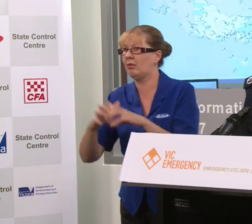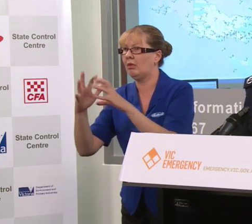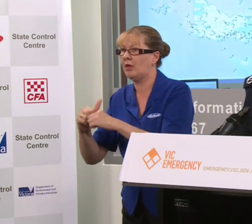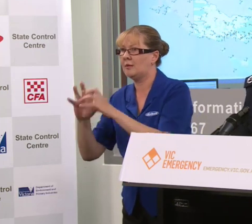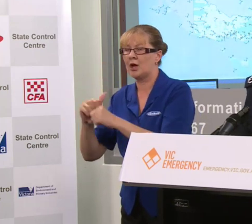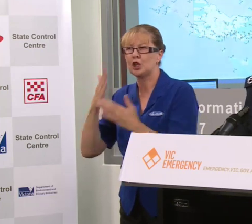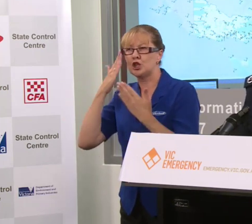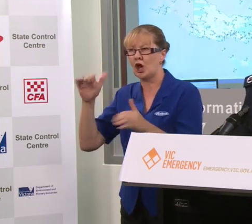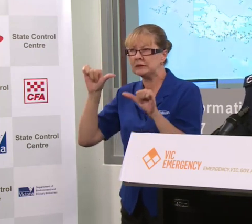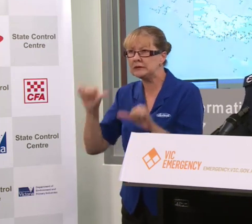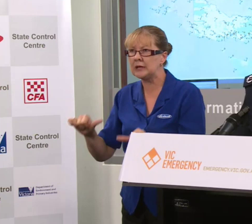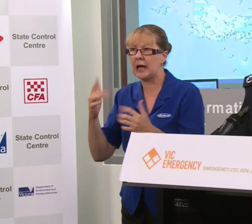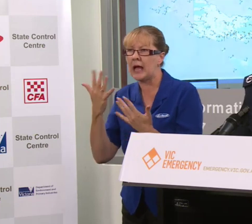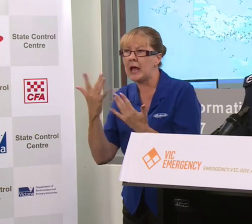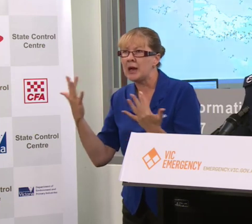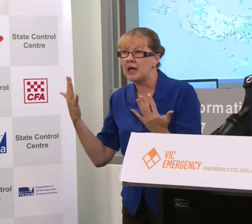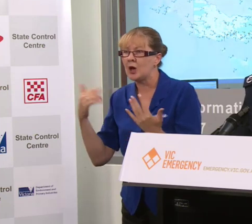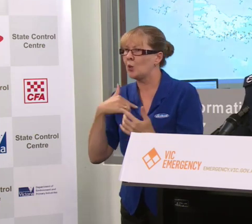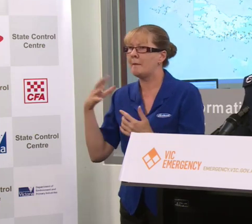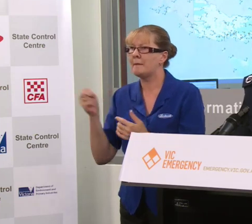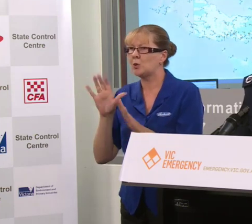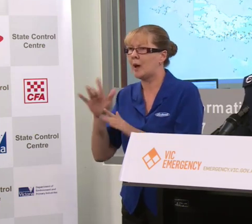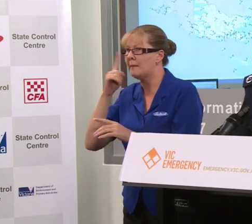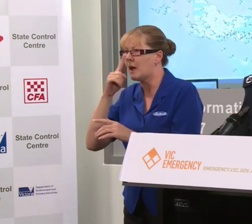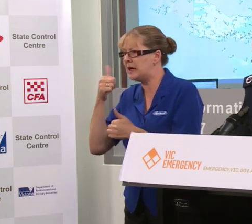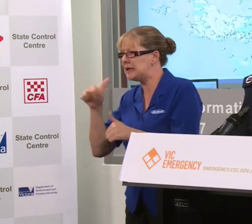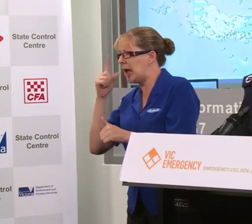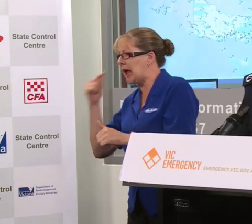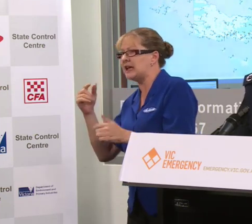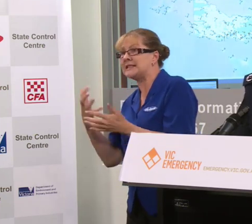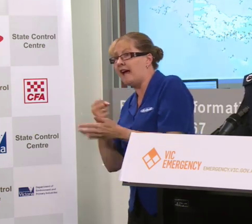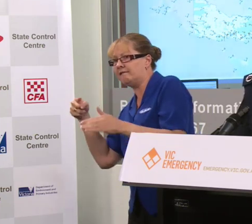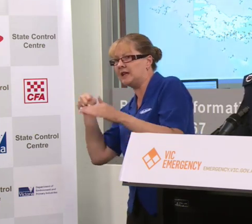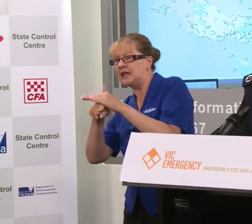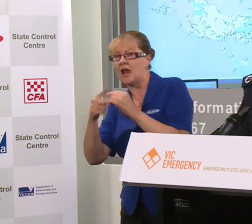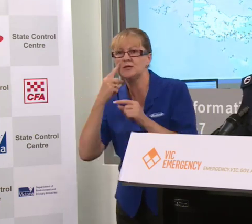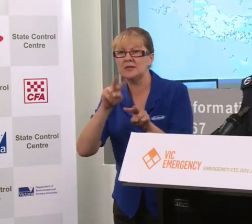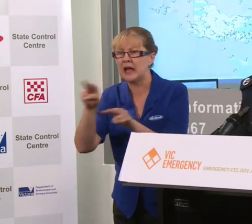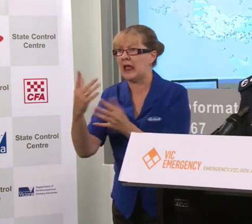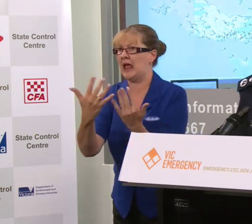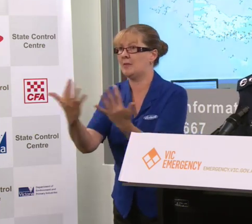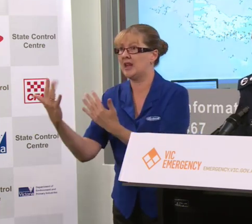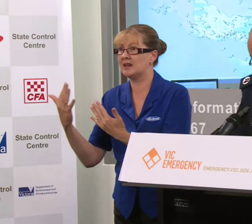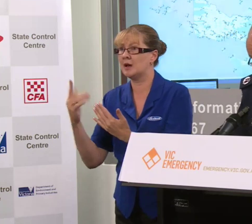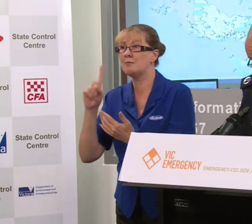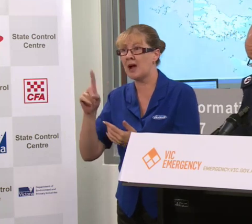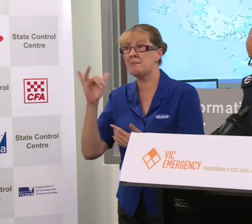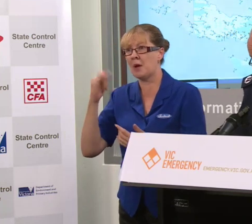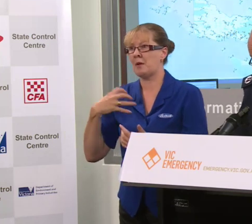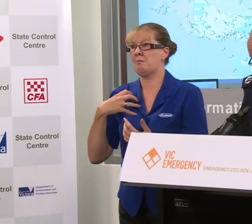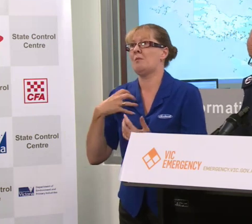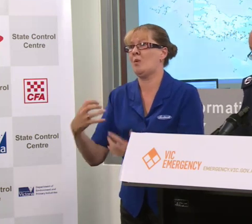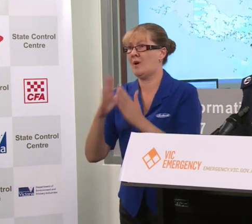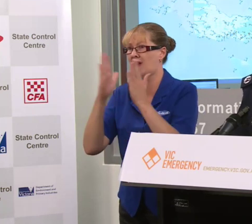until we can get people into the fire scene to confirm that. These numbers are likely to increase